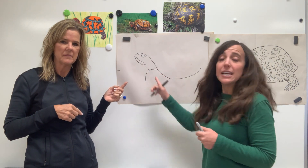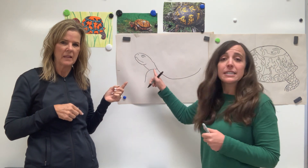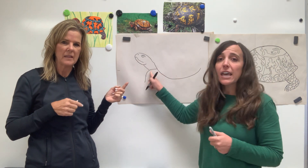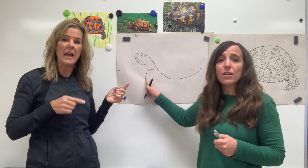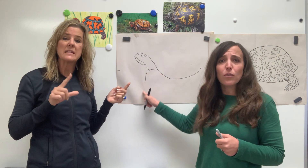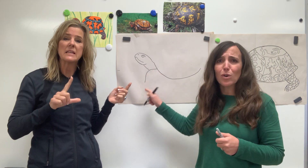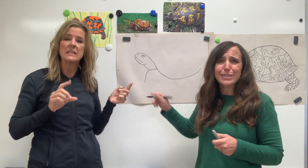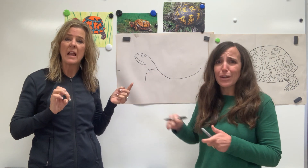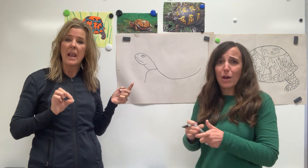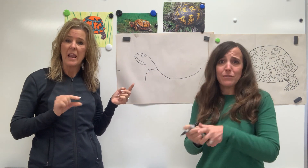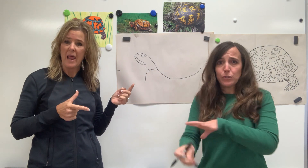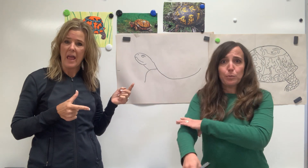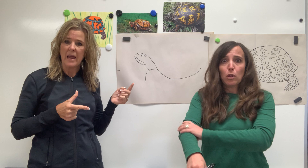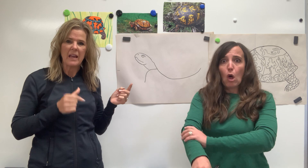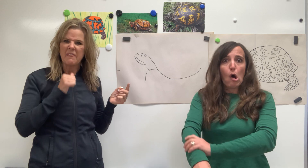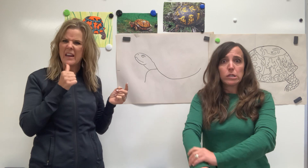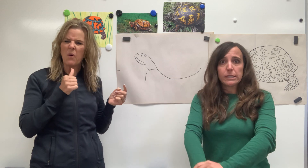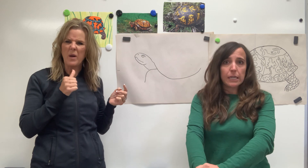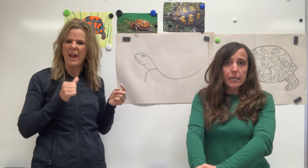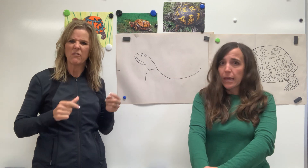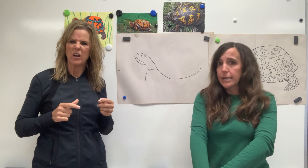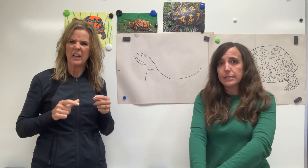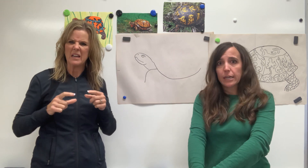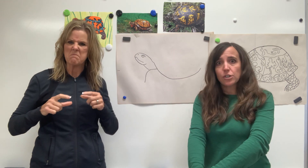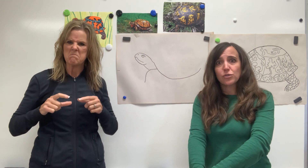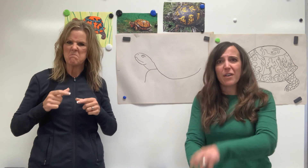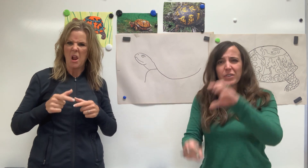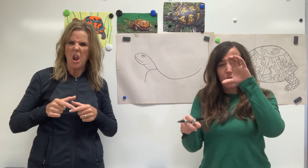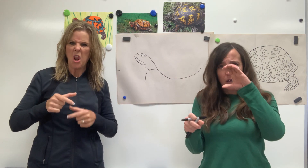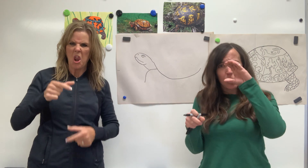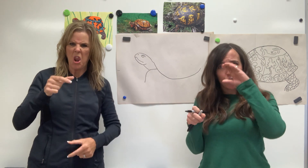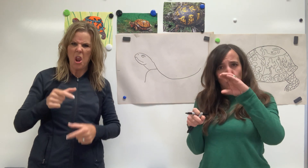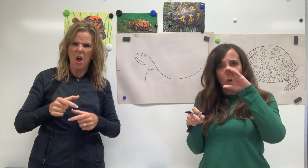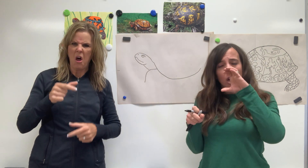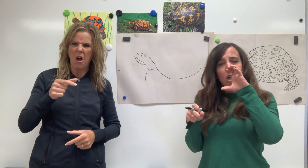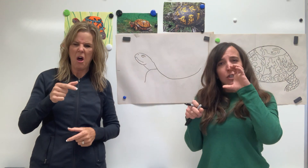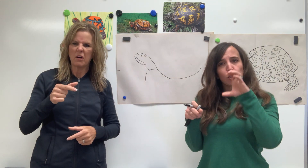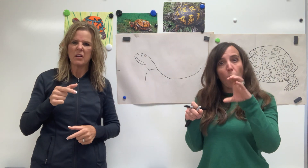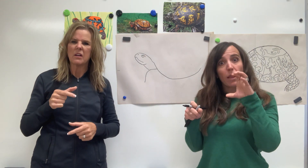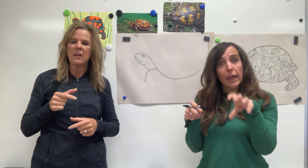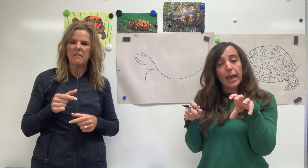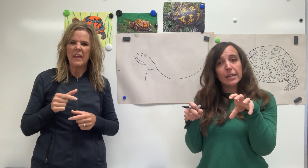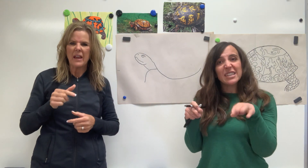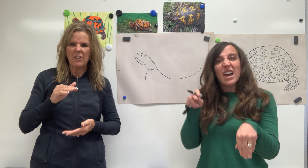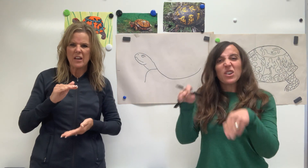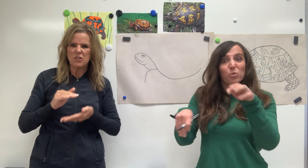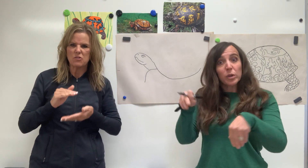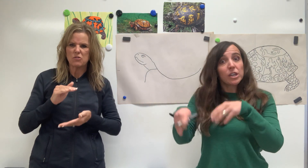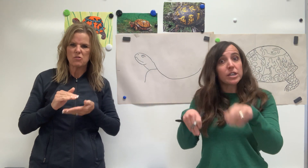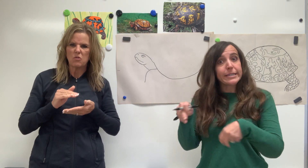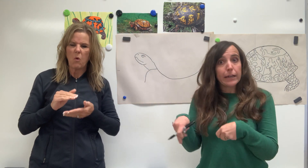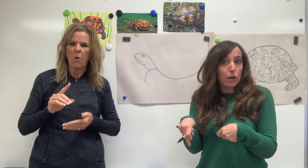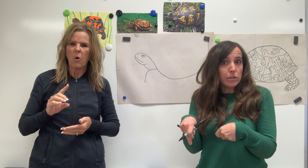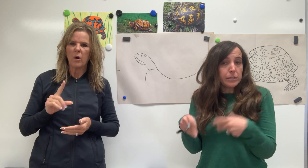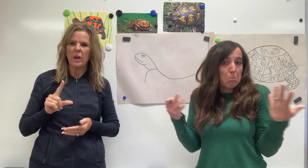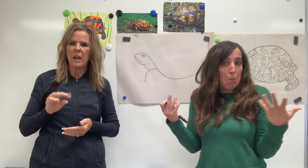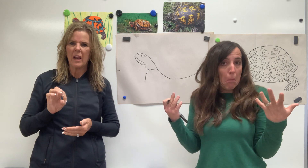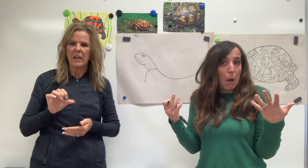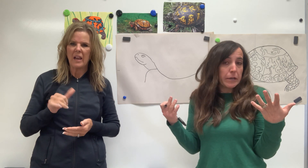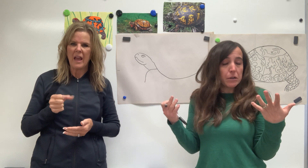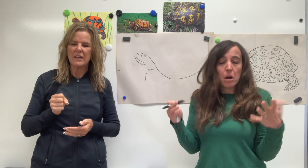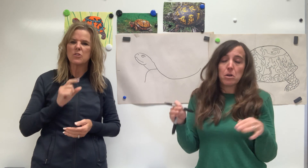leg. His leg, of course, they don't have super long, skinny legs like a giraffe. They've got kind of short, squat legs. They're really good